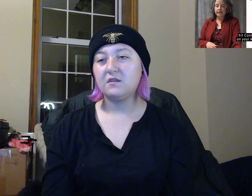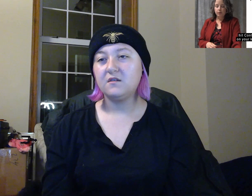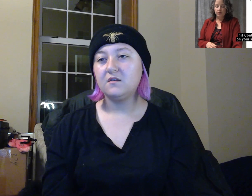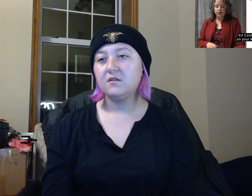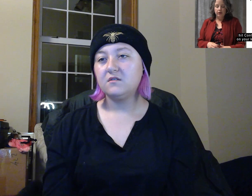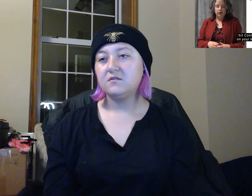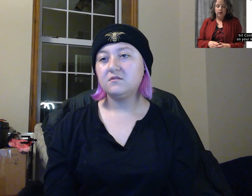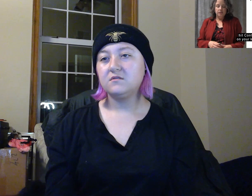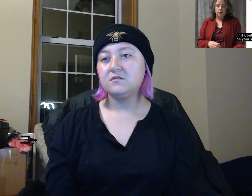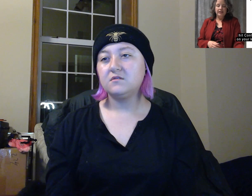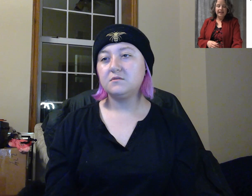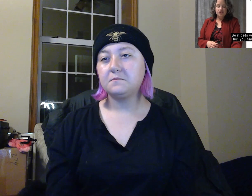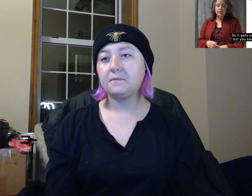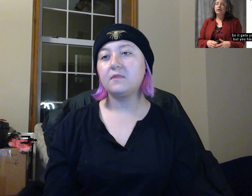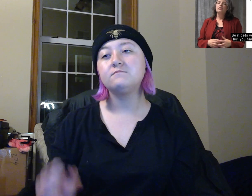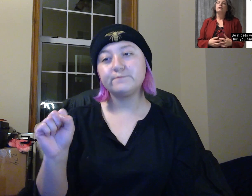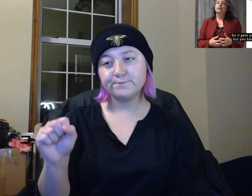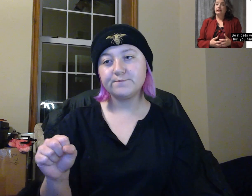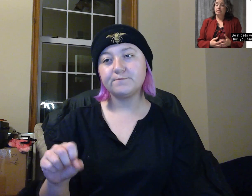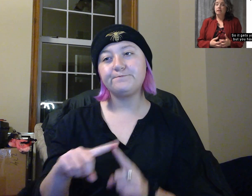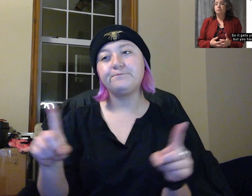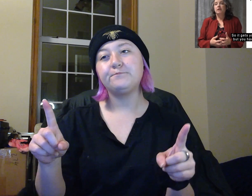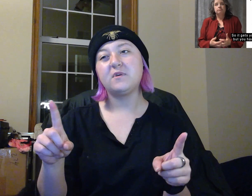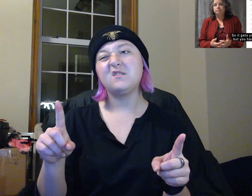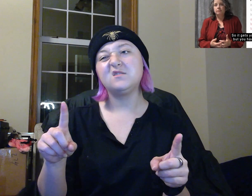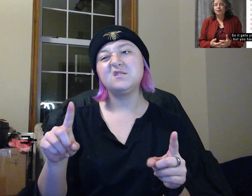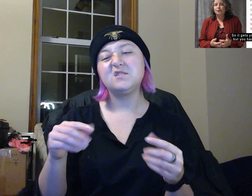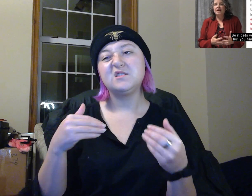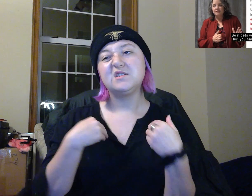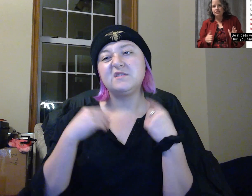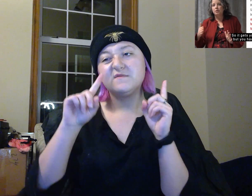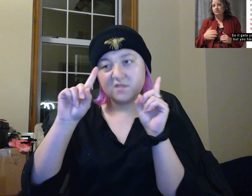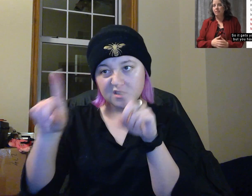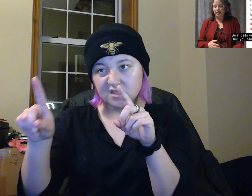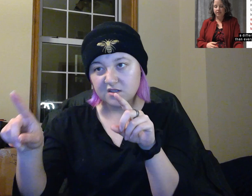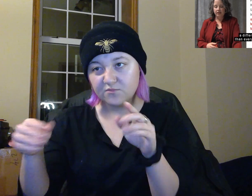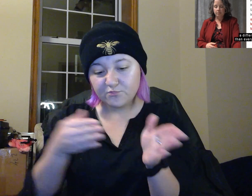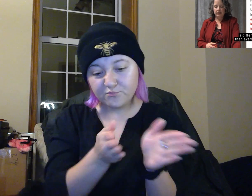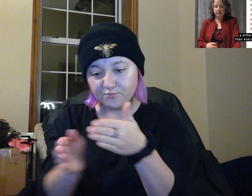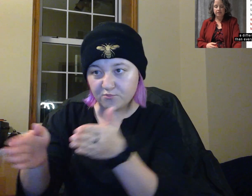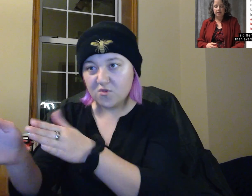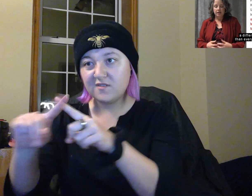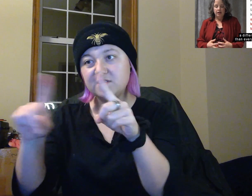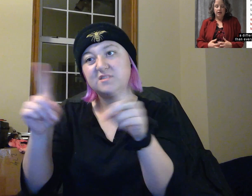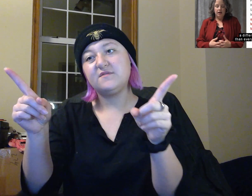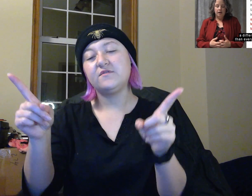on your keyboard. So it gets you there, yes, but you have to still go a different path than everybody